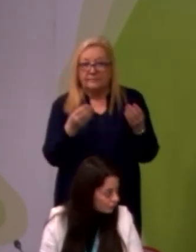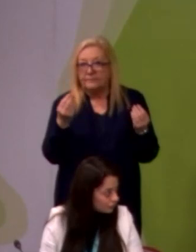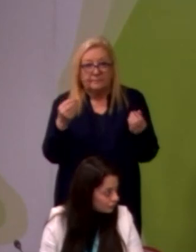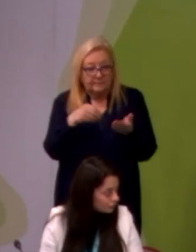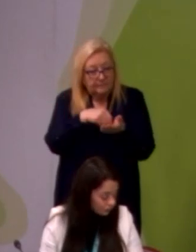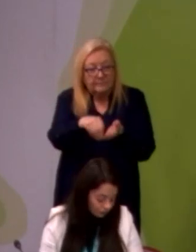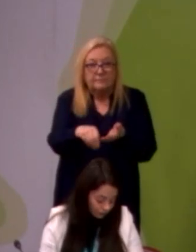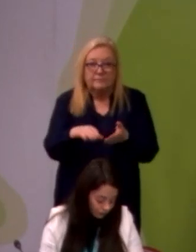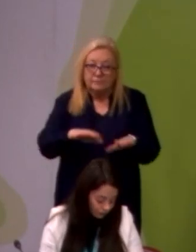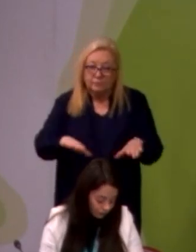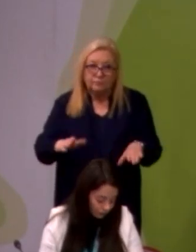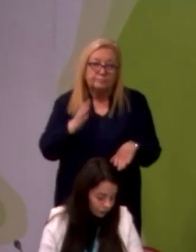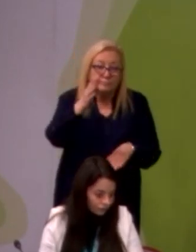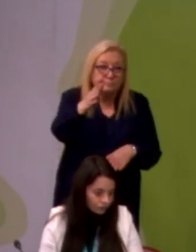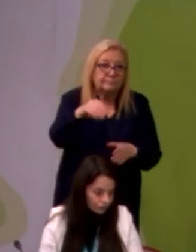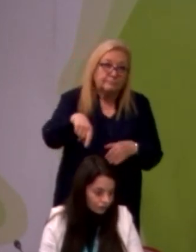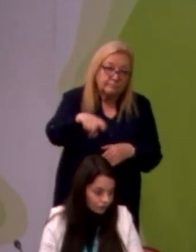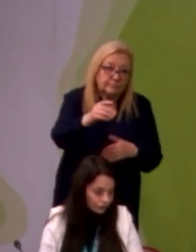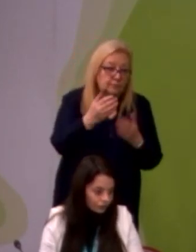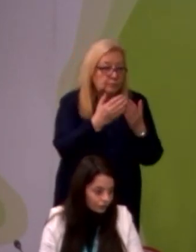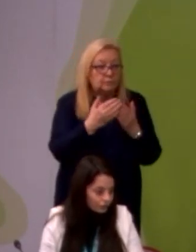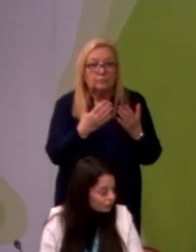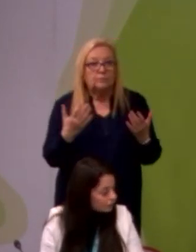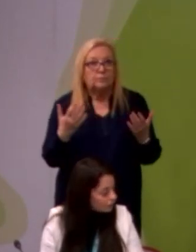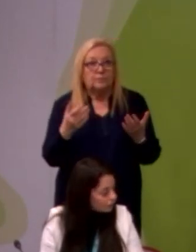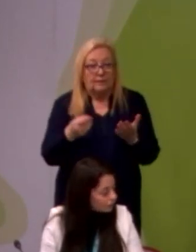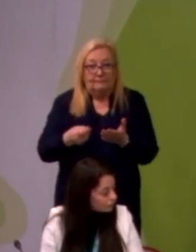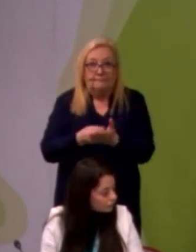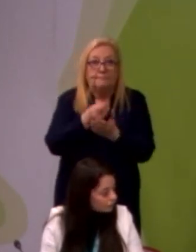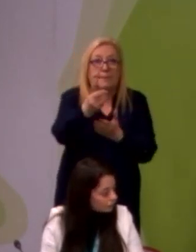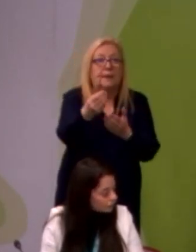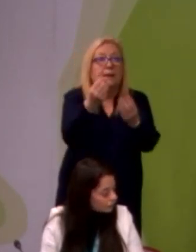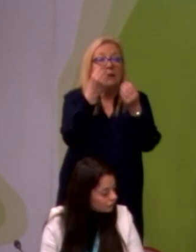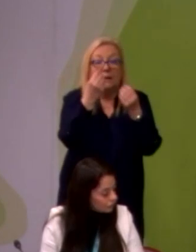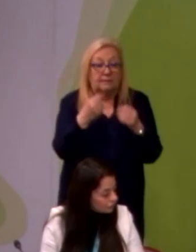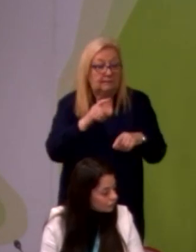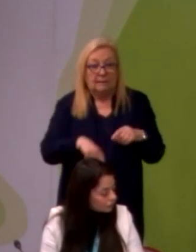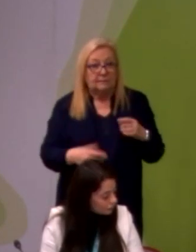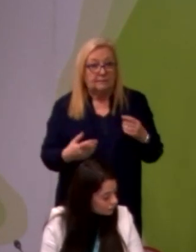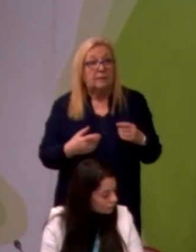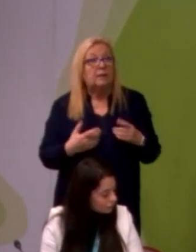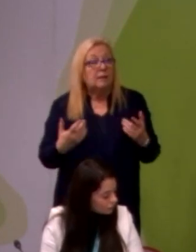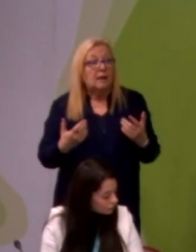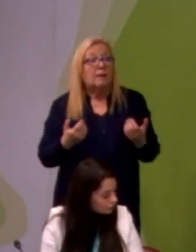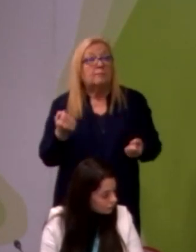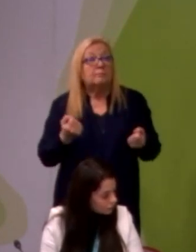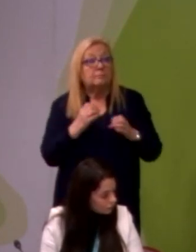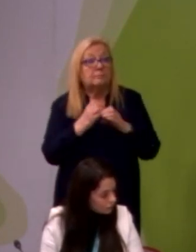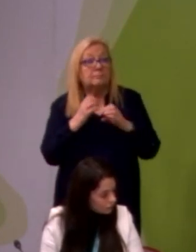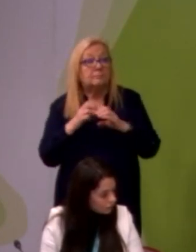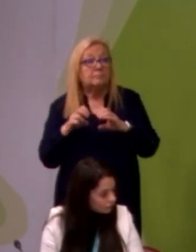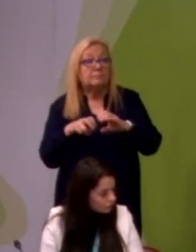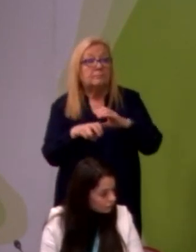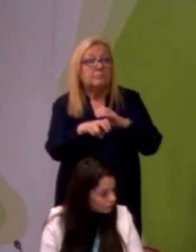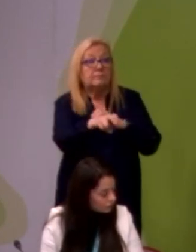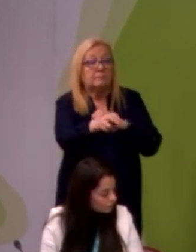not being able to afford to go to school, because not being able to afford the tuition fees and not being able to afford the transportation, and also the